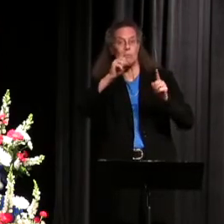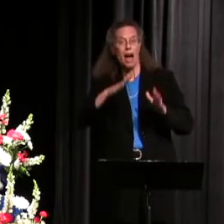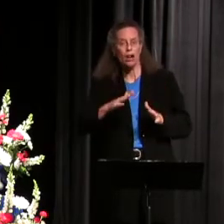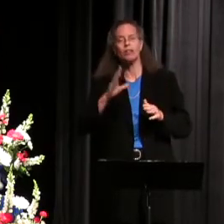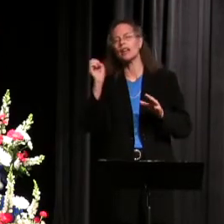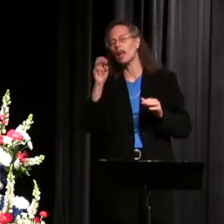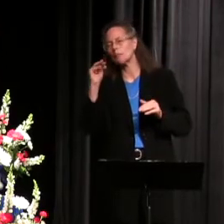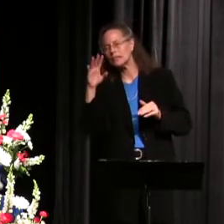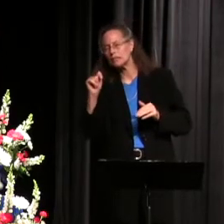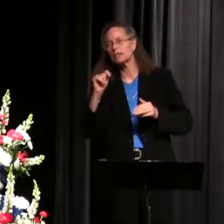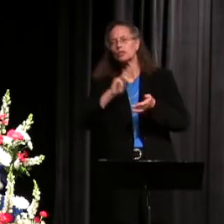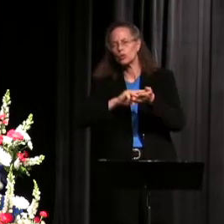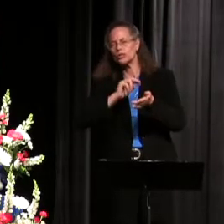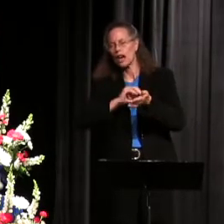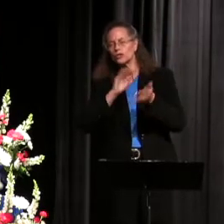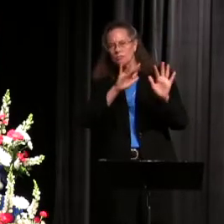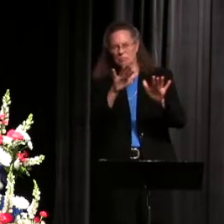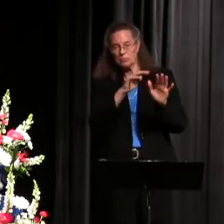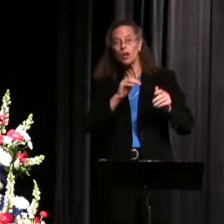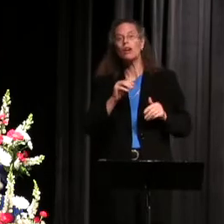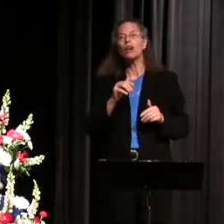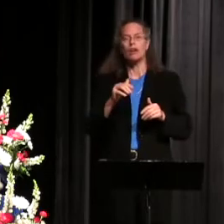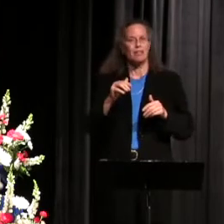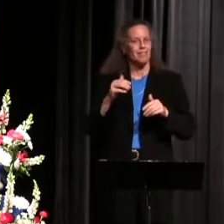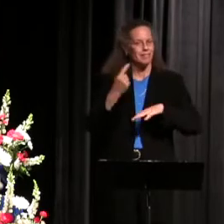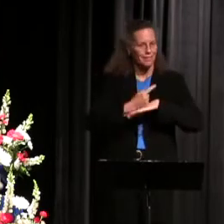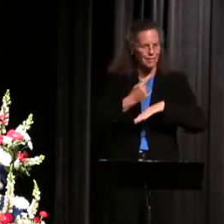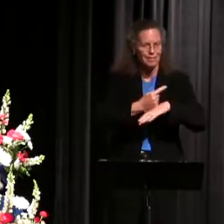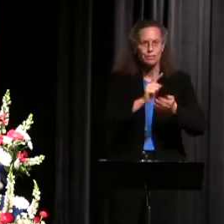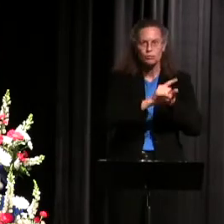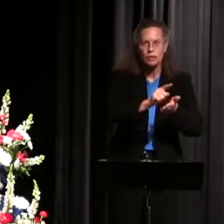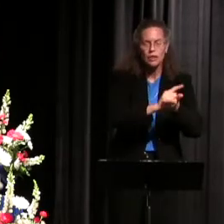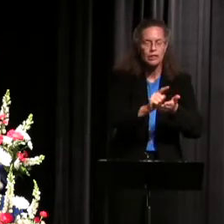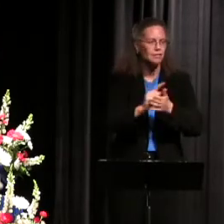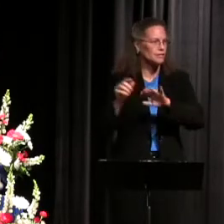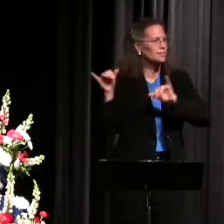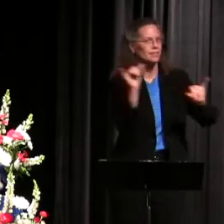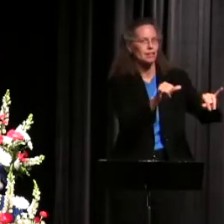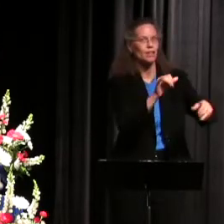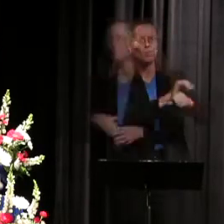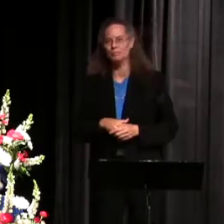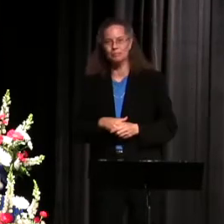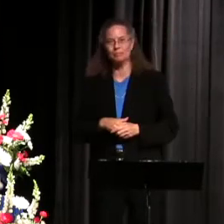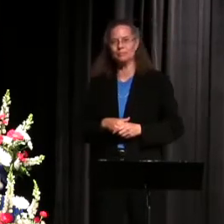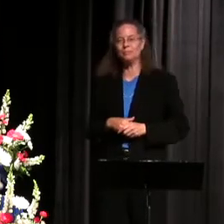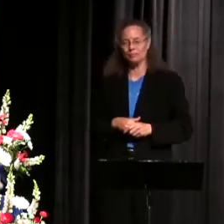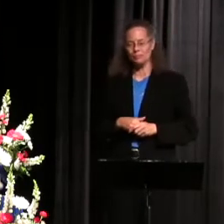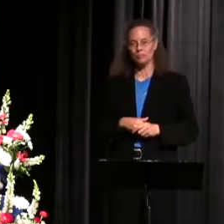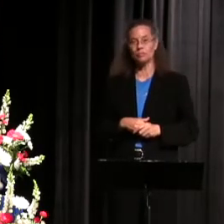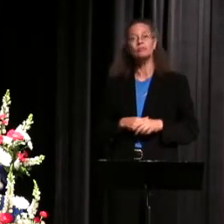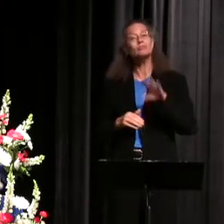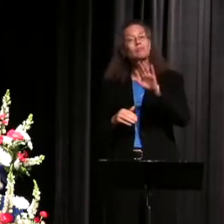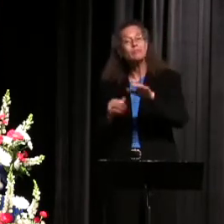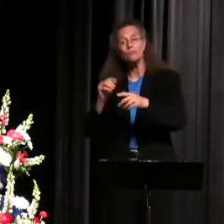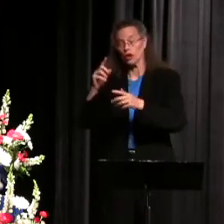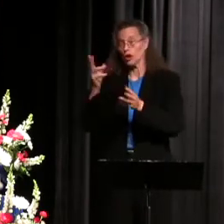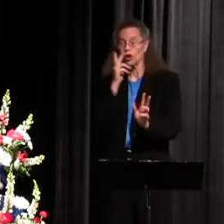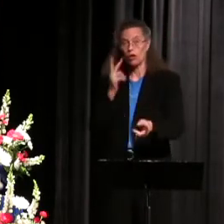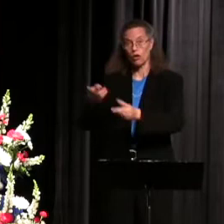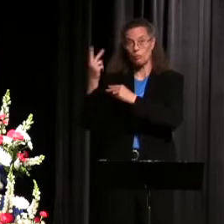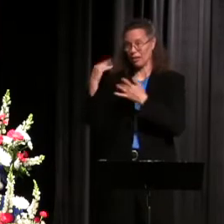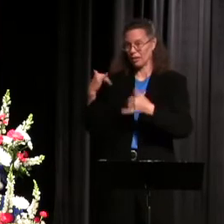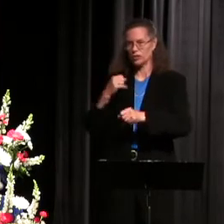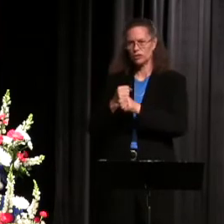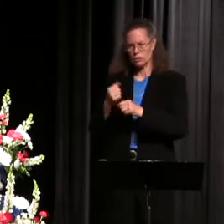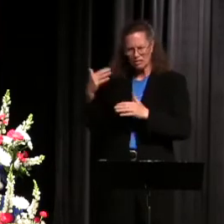even weeks, without seeing their families because they were risking their health in order to save others. And as we look back on what has happened